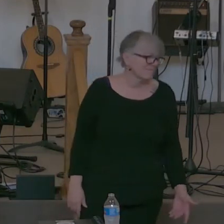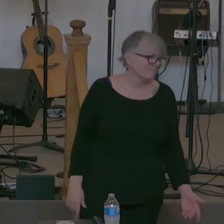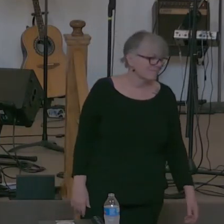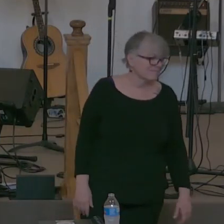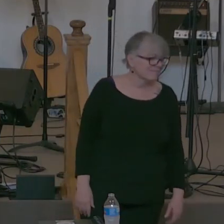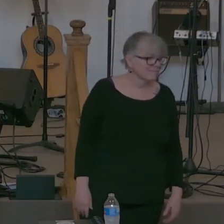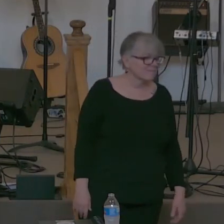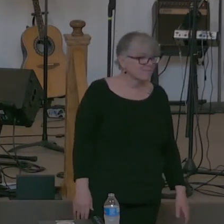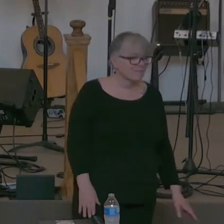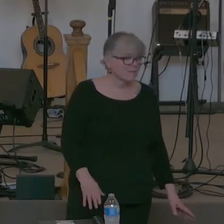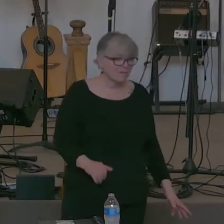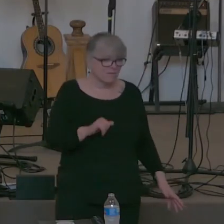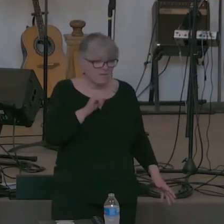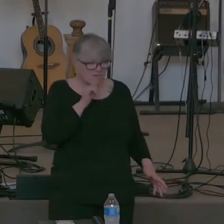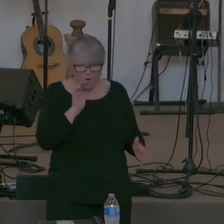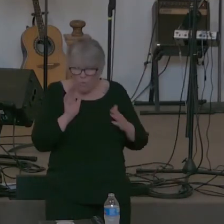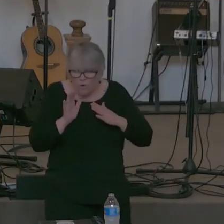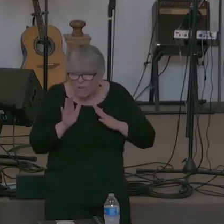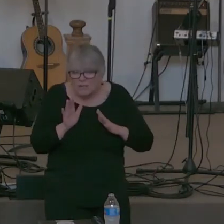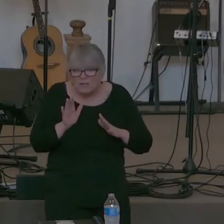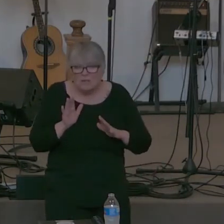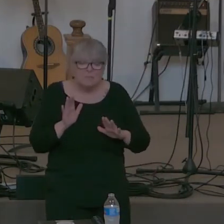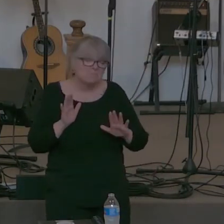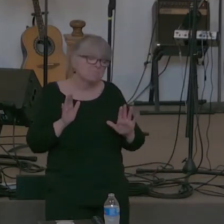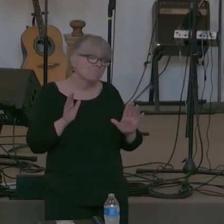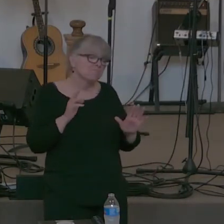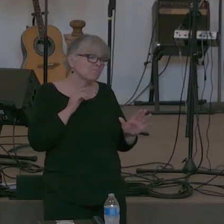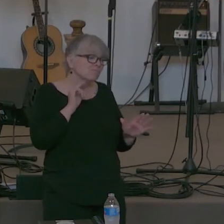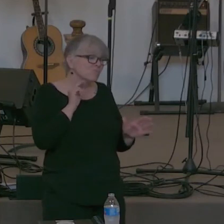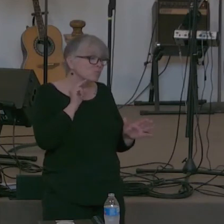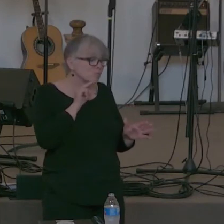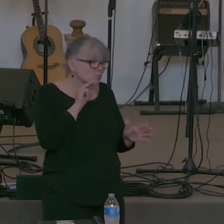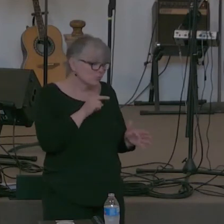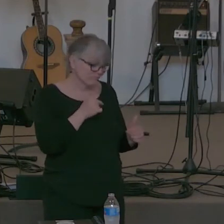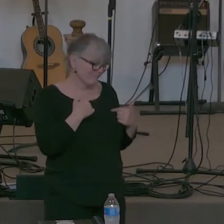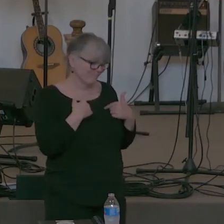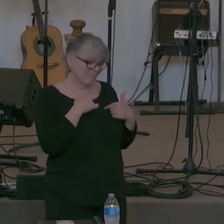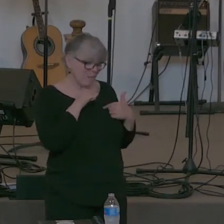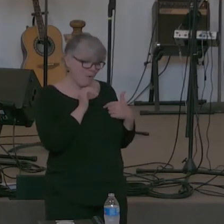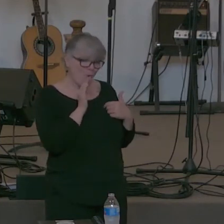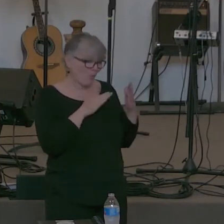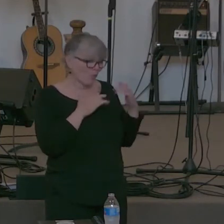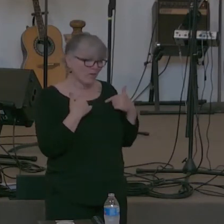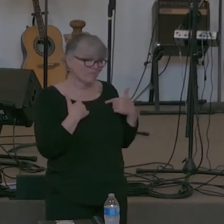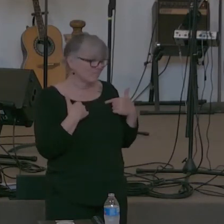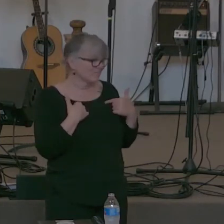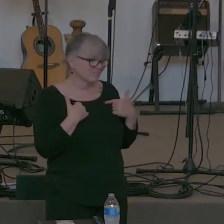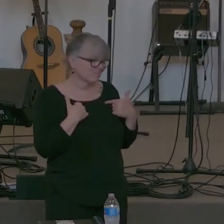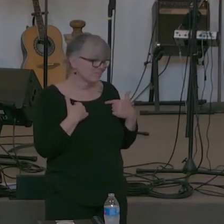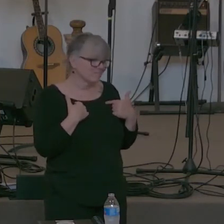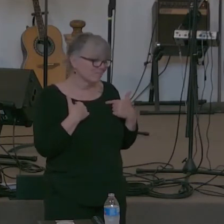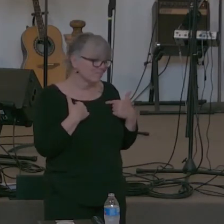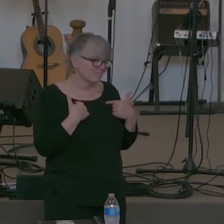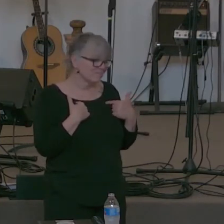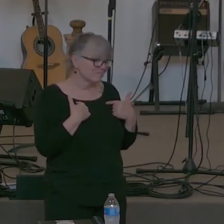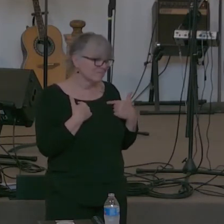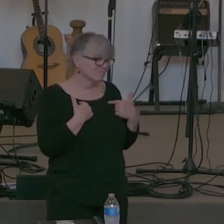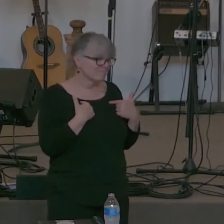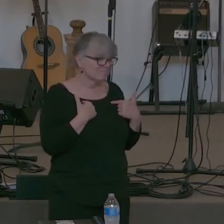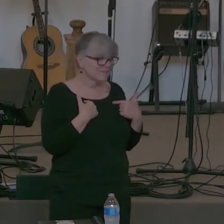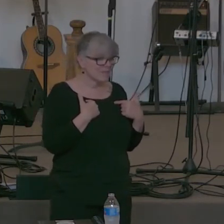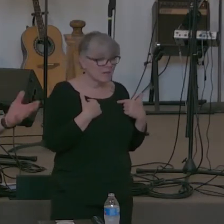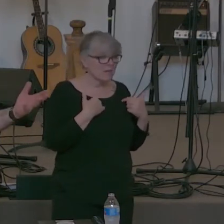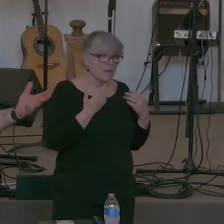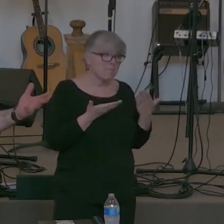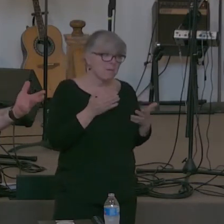You say you're not worried about it? To tell you the honest God truth, I'm really not. Now, can I catch